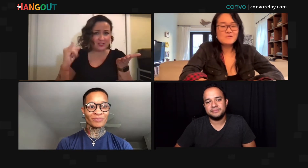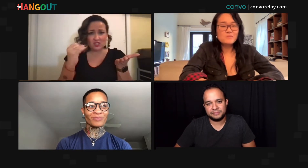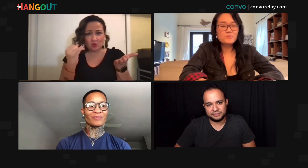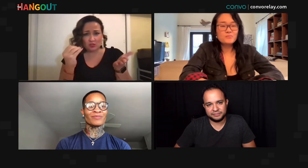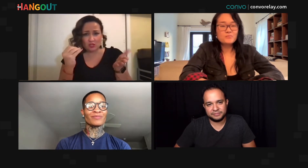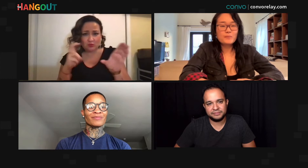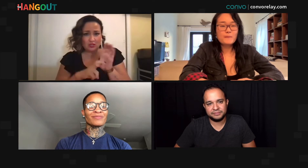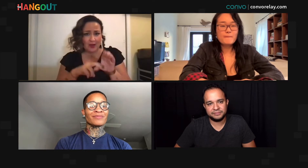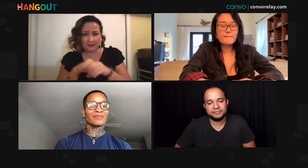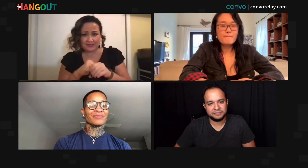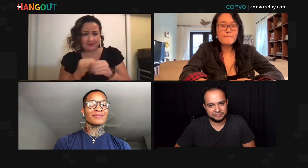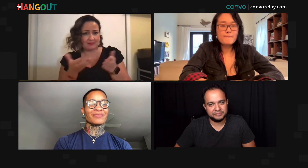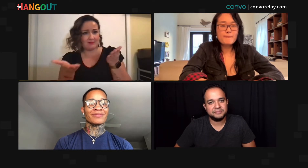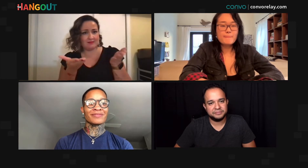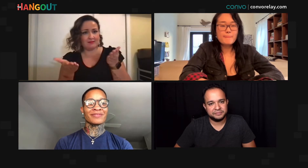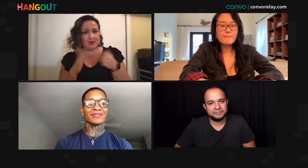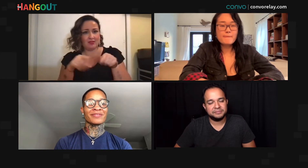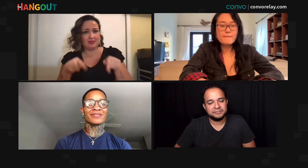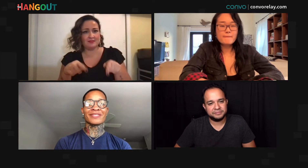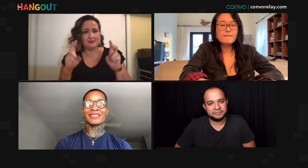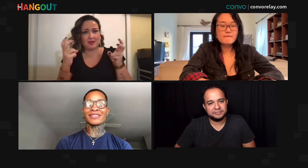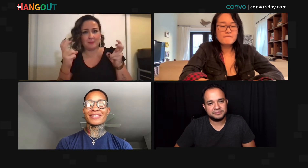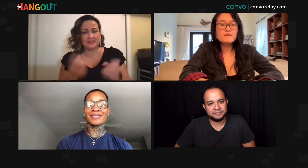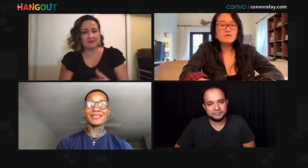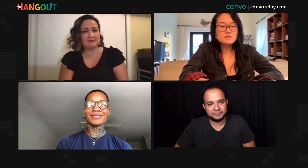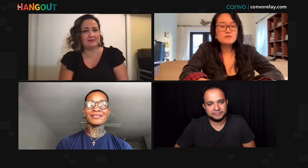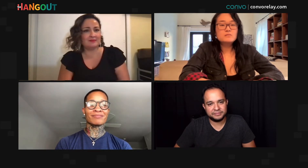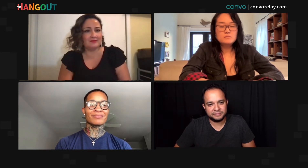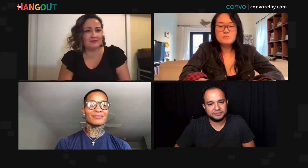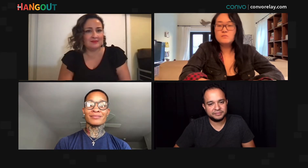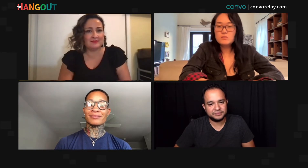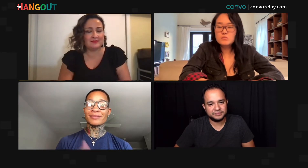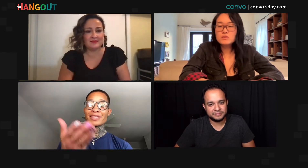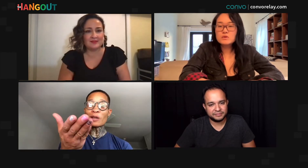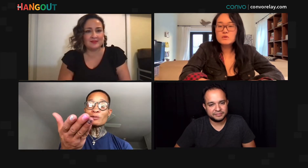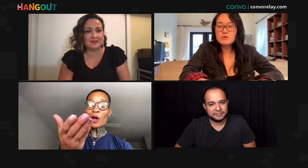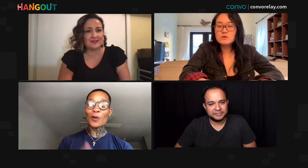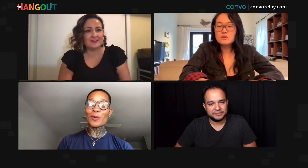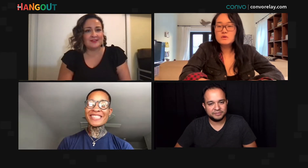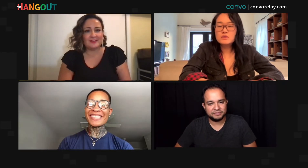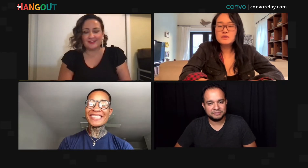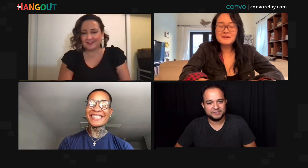that. Any other thoughts, Jojo or Dre? Do you want to share about your experience in relation to this topic?